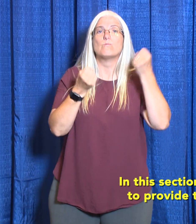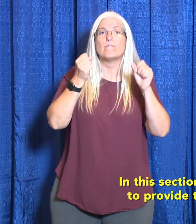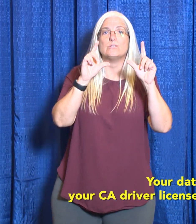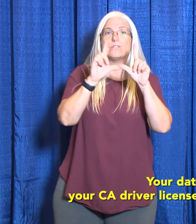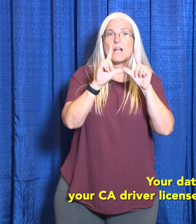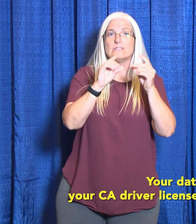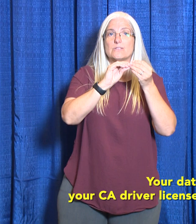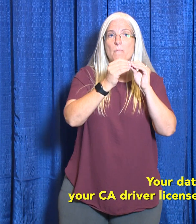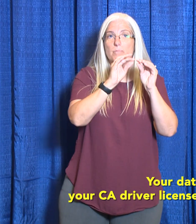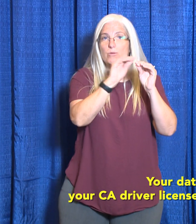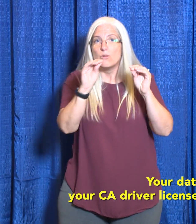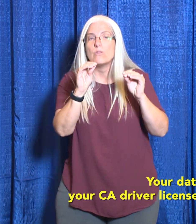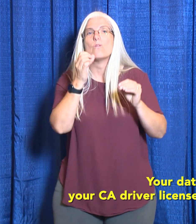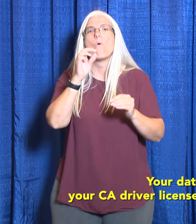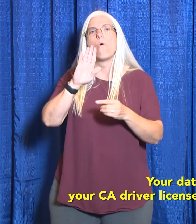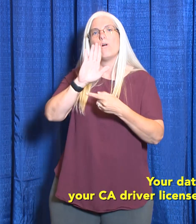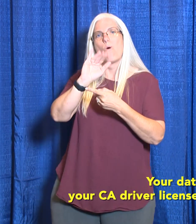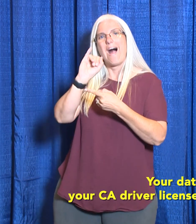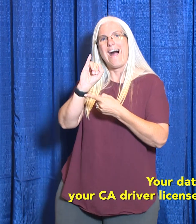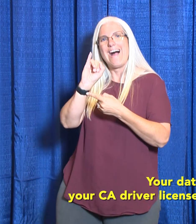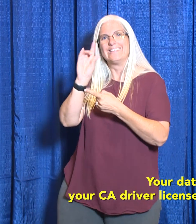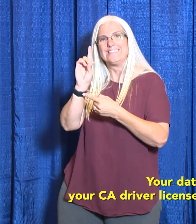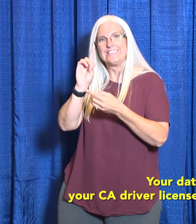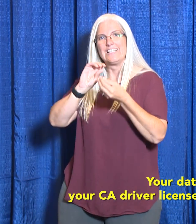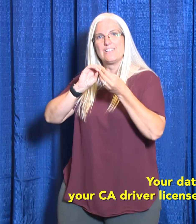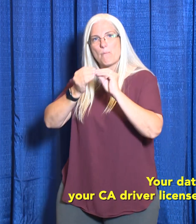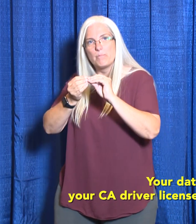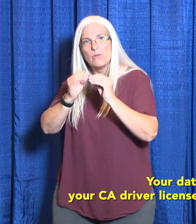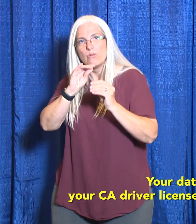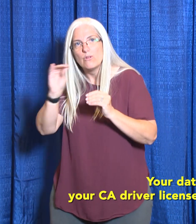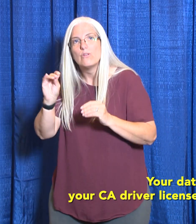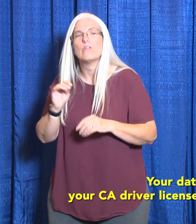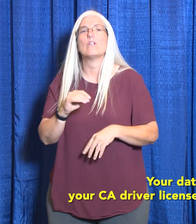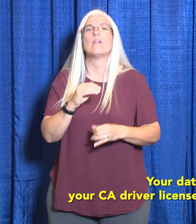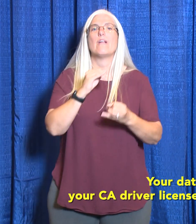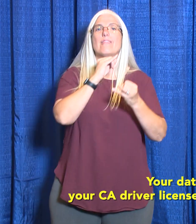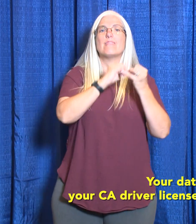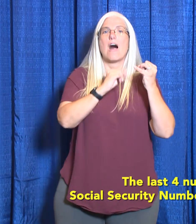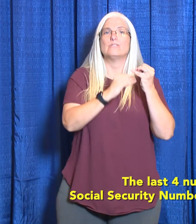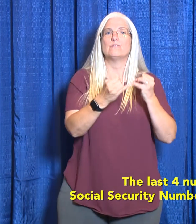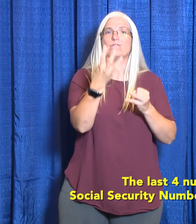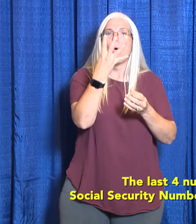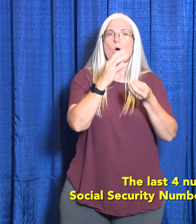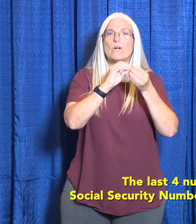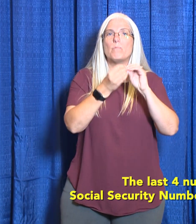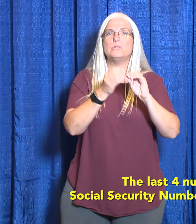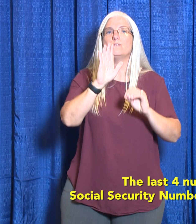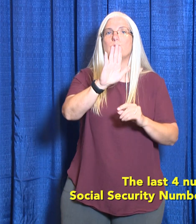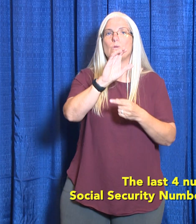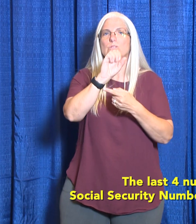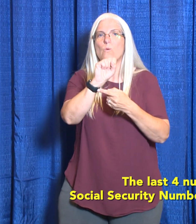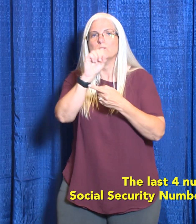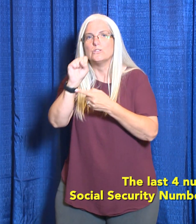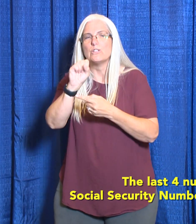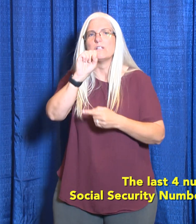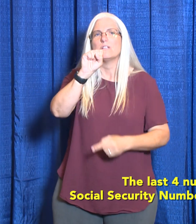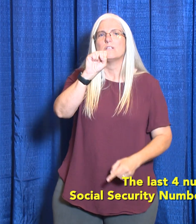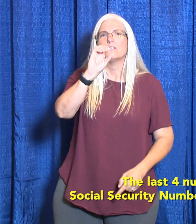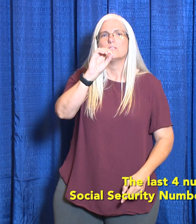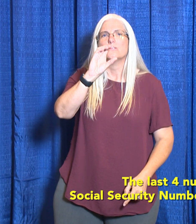California driver's license or California ID card number, the last 4 numbers of your Social Security number,